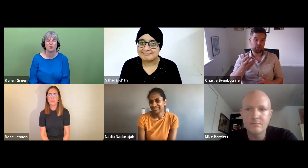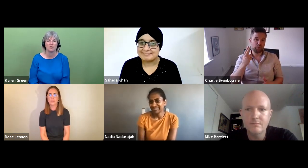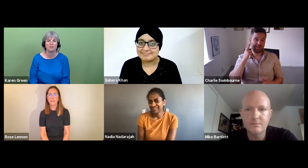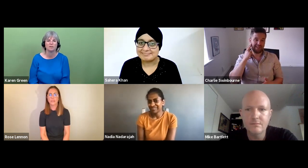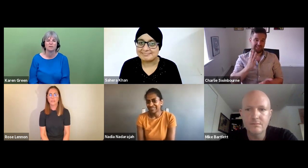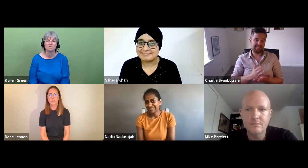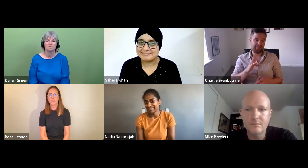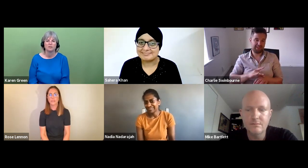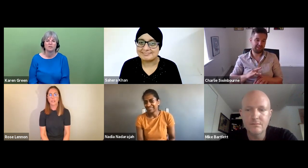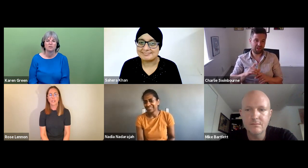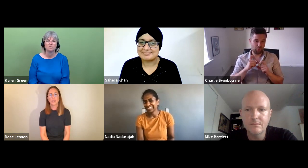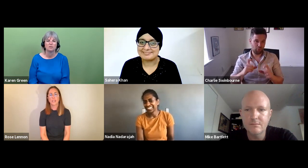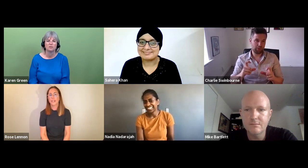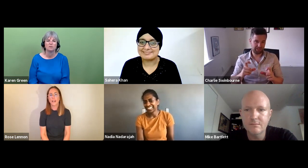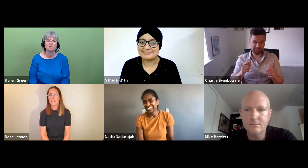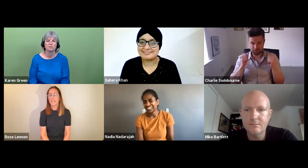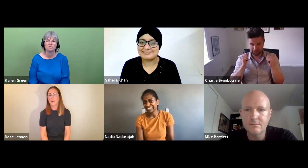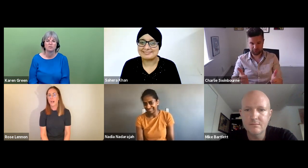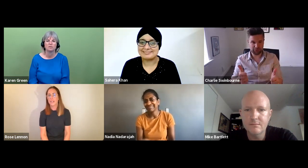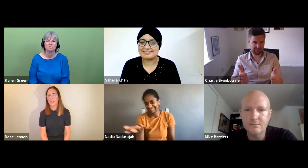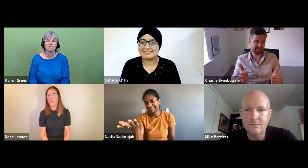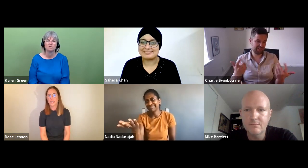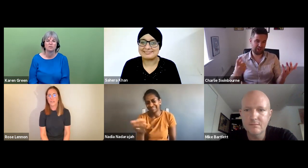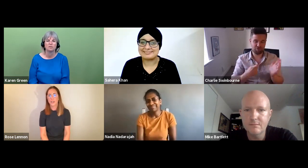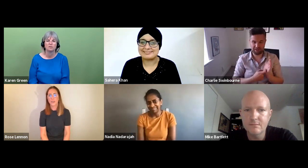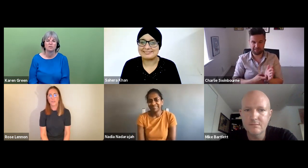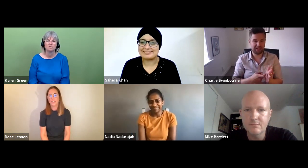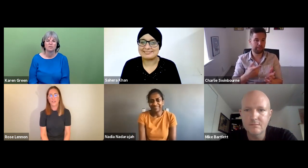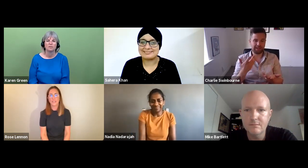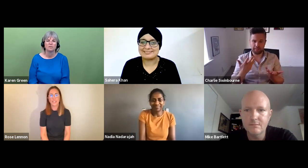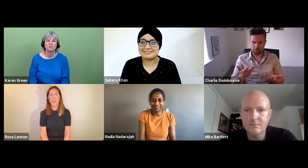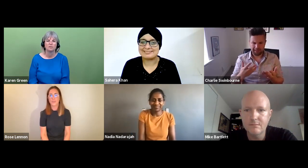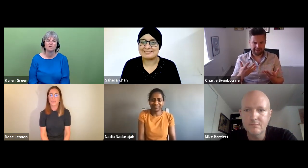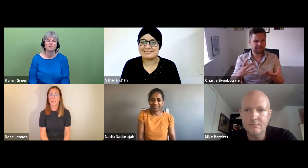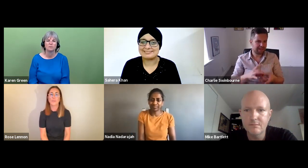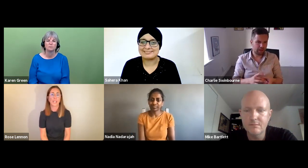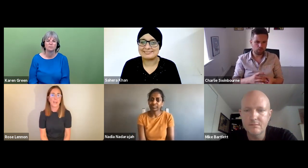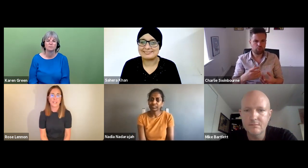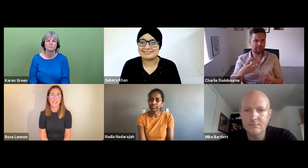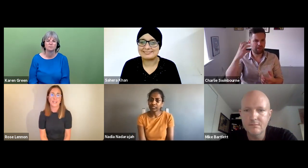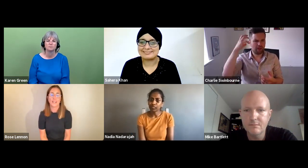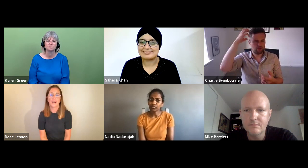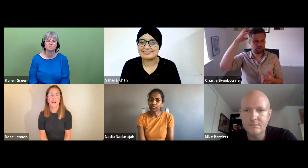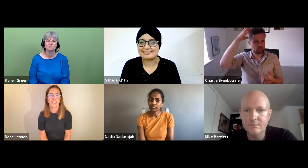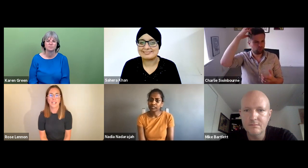online. Like I said, I was lucky enough to go to the Definitely Theatre course, which I would recommend